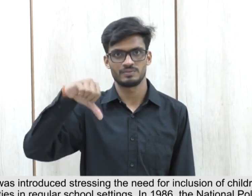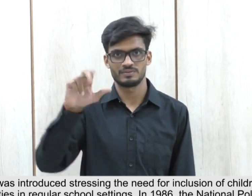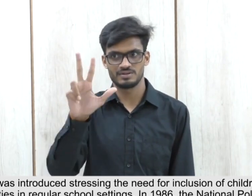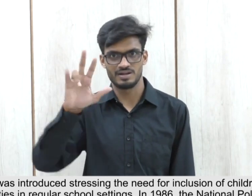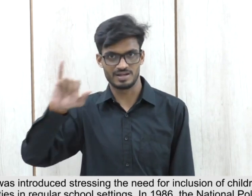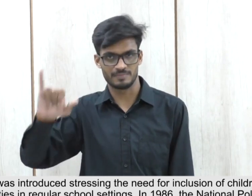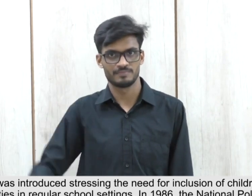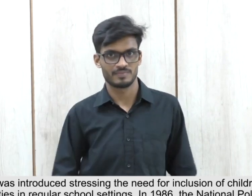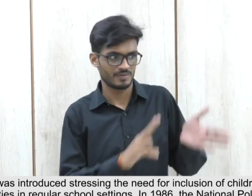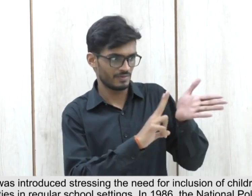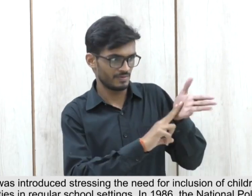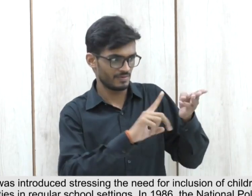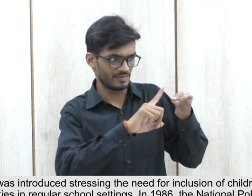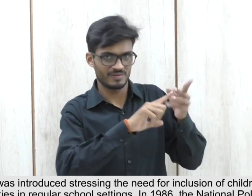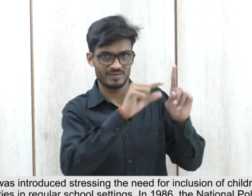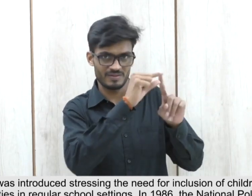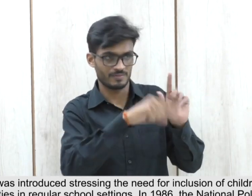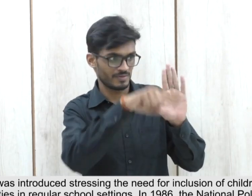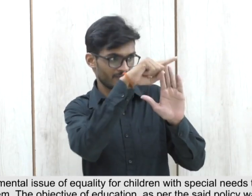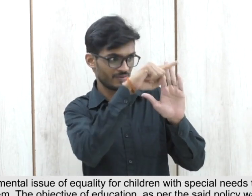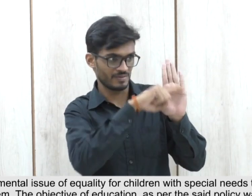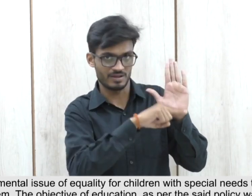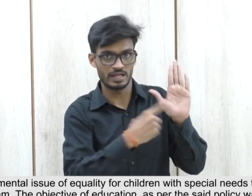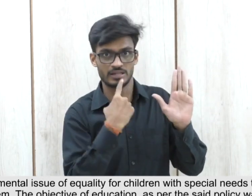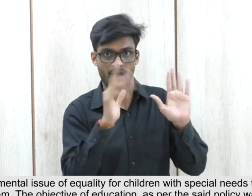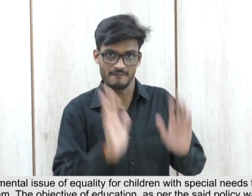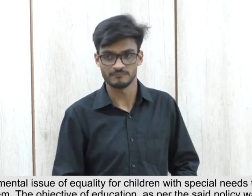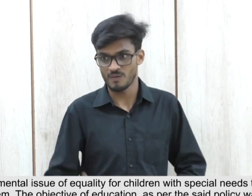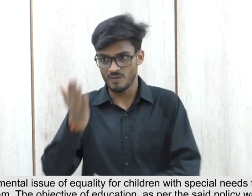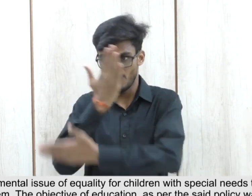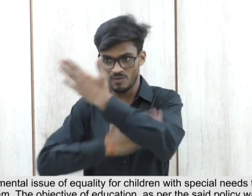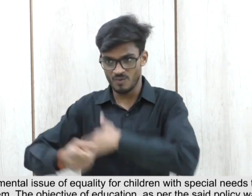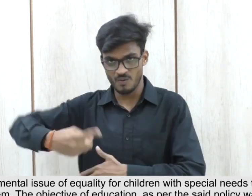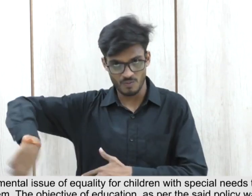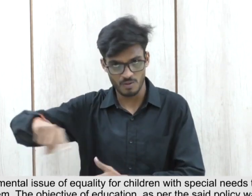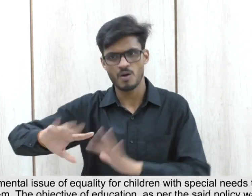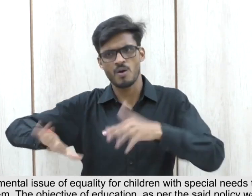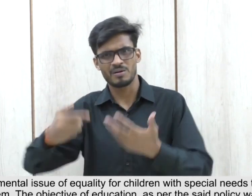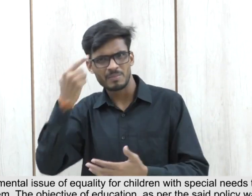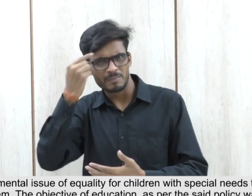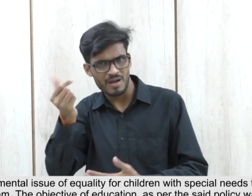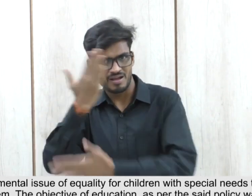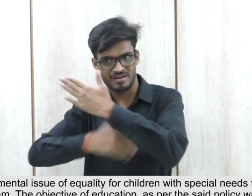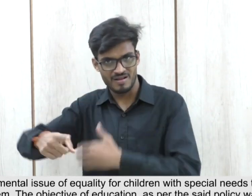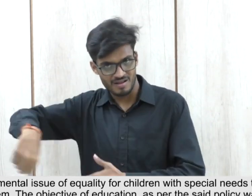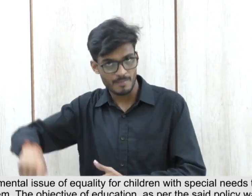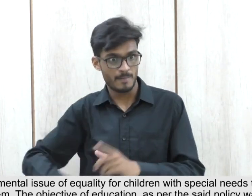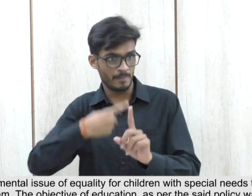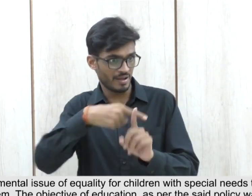In 1986, the National Policy on Education brought the fundamental issue of equality for children with special needs to the forefront of education system. The objective of education